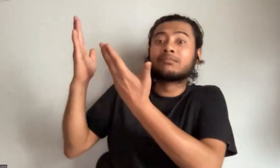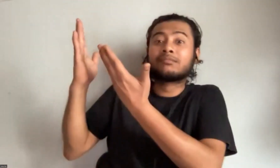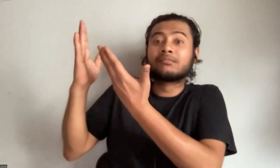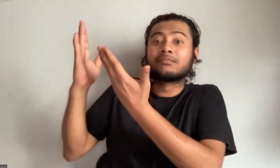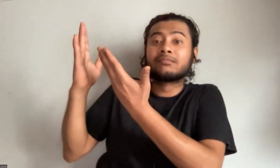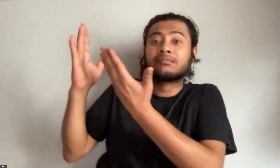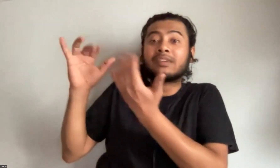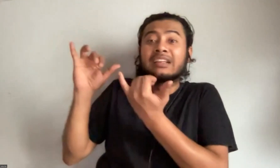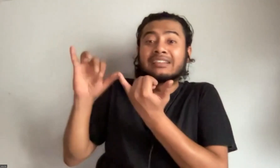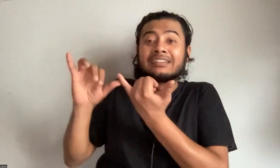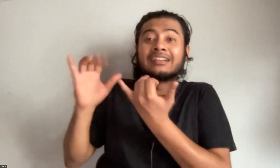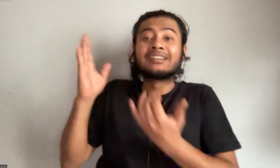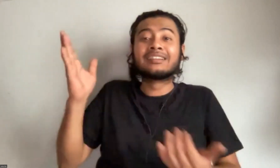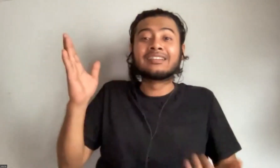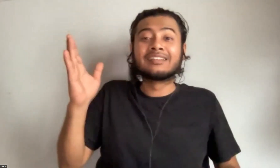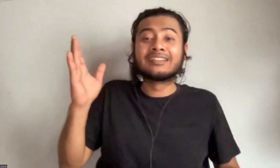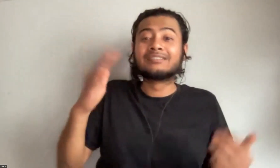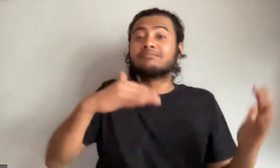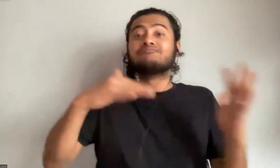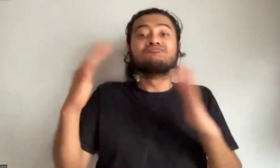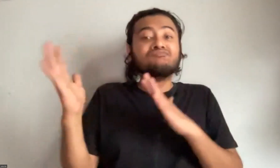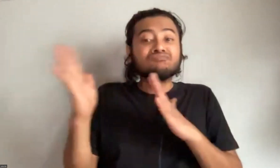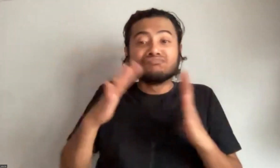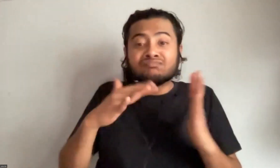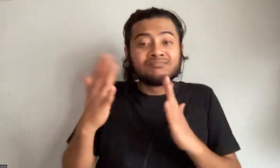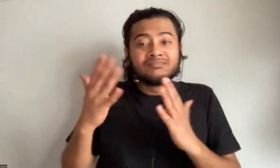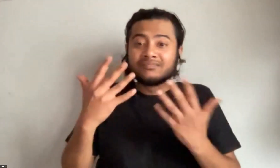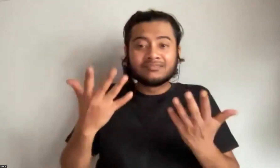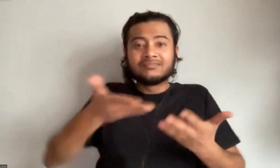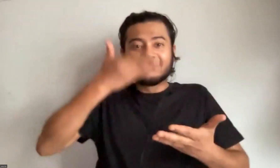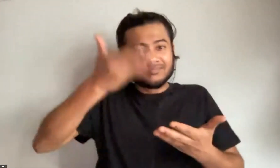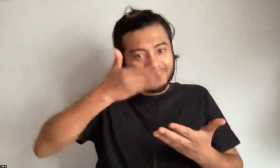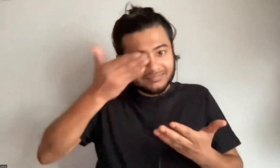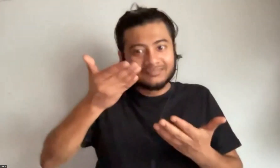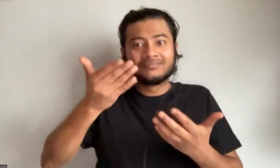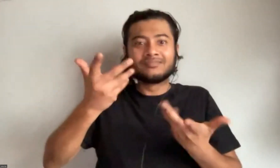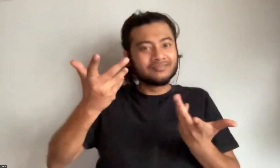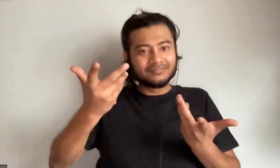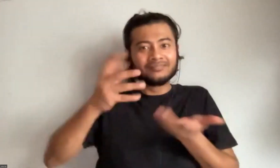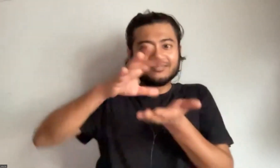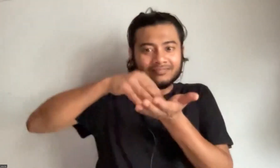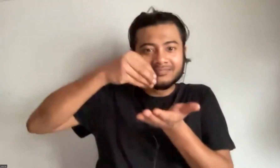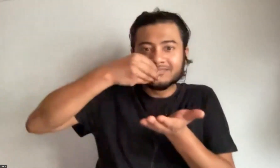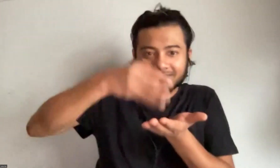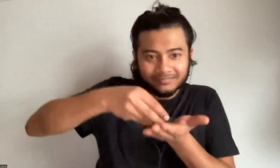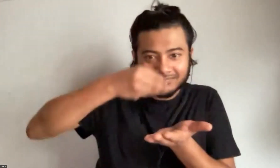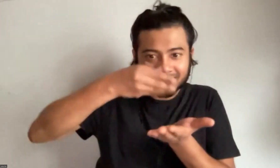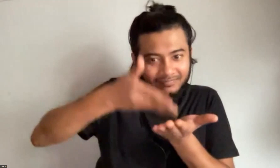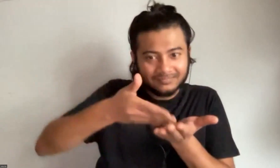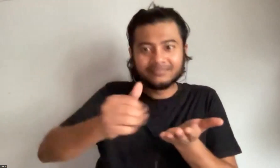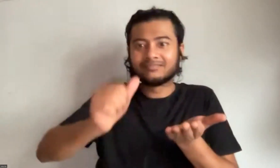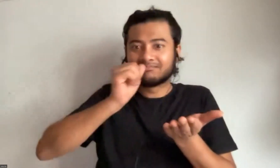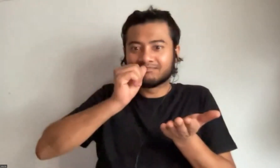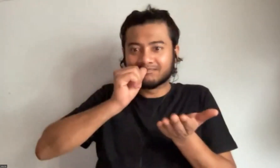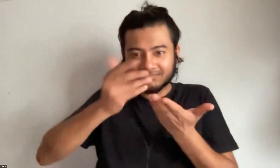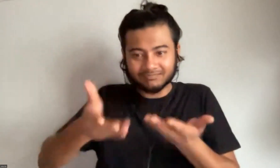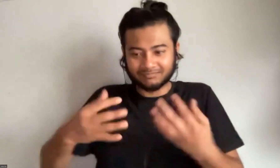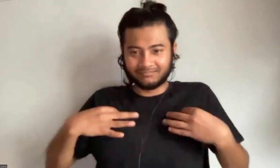and everything, each and every food particle that we eat, whatever money we have, whatever house we have, whatever clothes we wear, everything